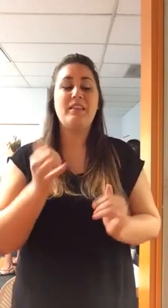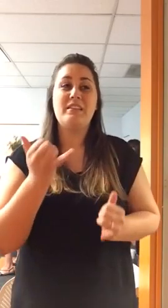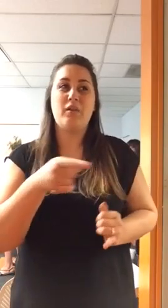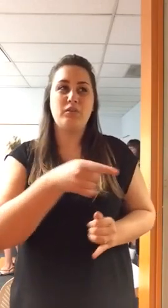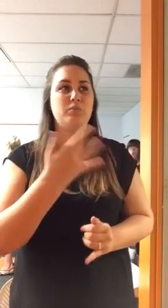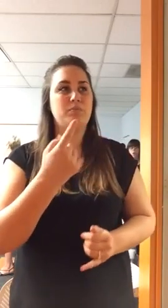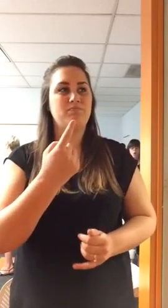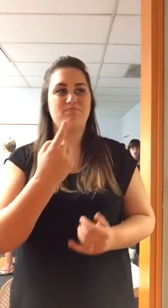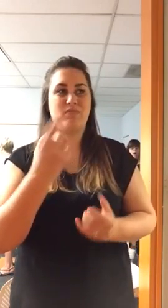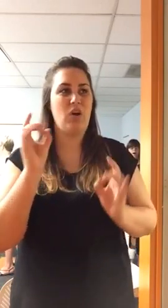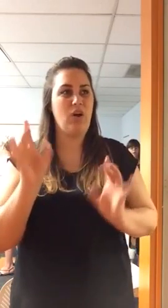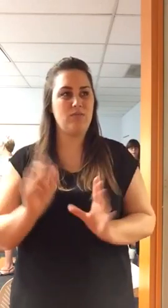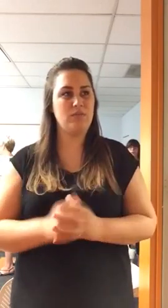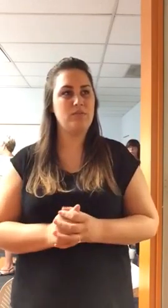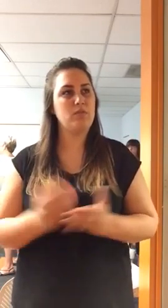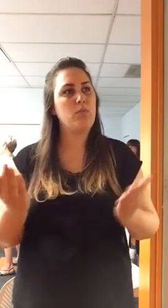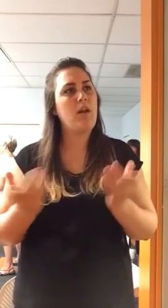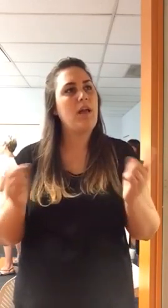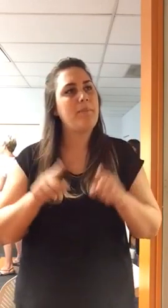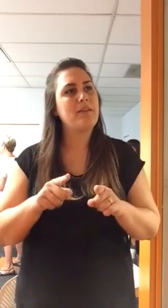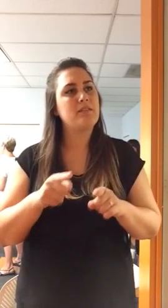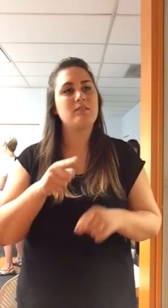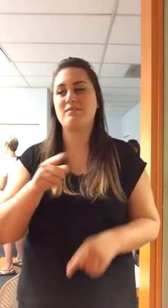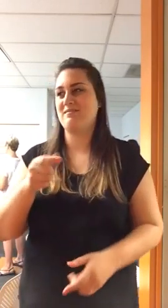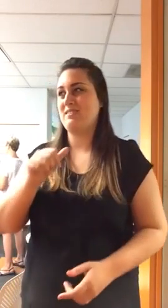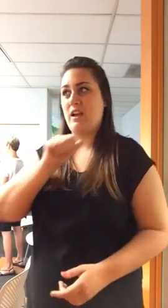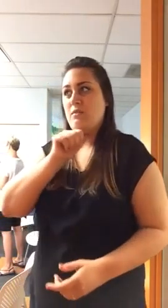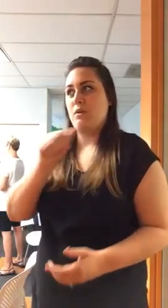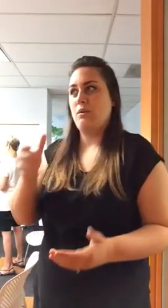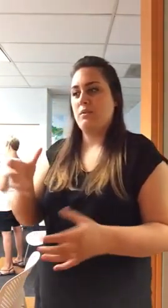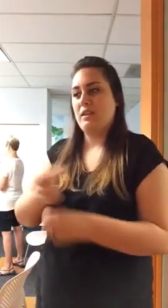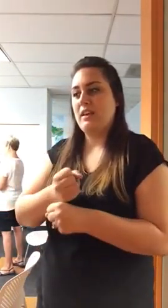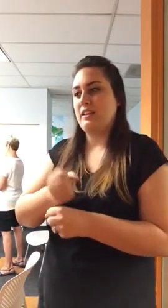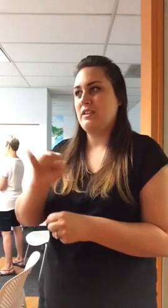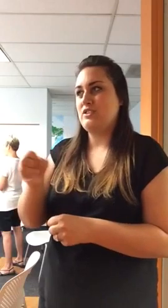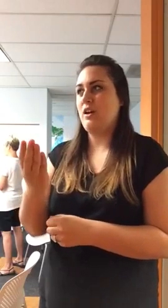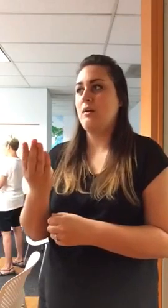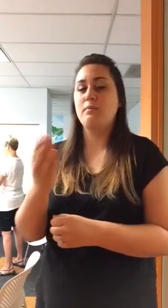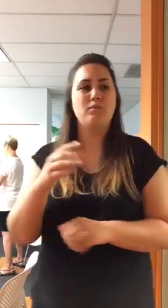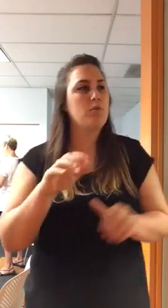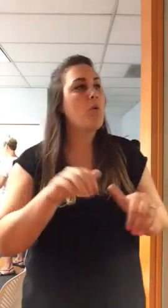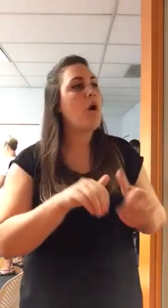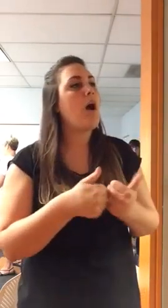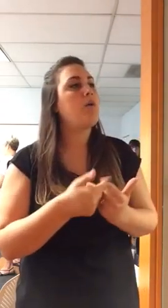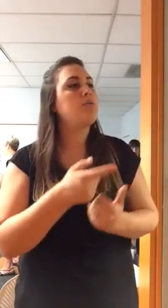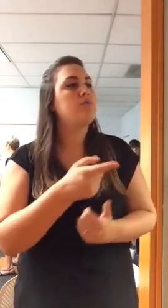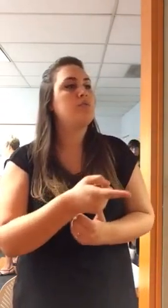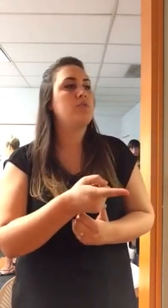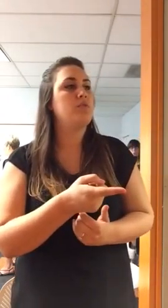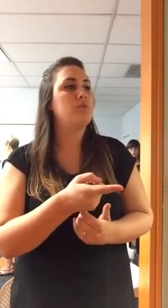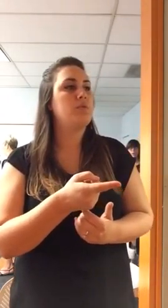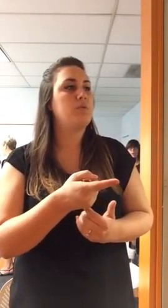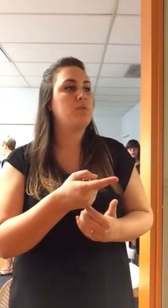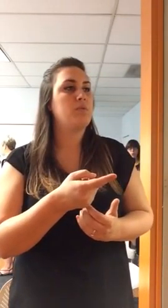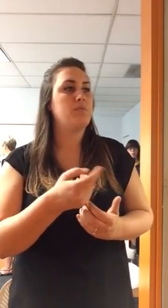happen? Probably won't get a job. You won't get a job. So how are you going to be able to provide for yourself? And let's say, Mark, you've got a family now. You got